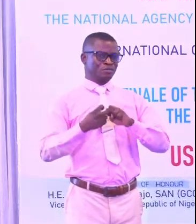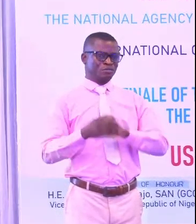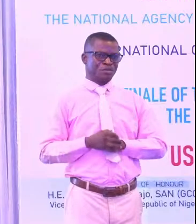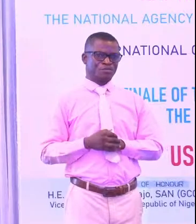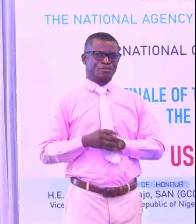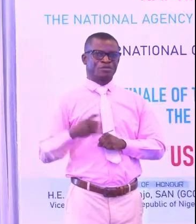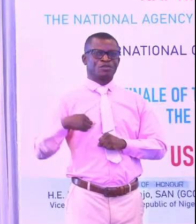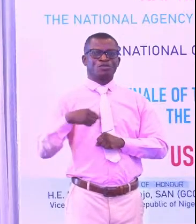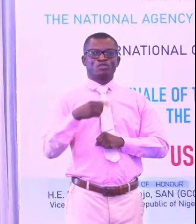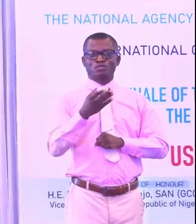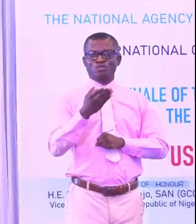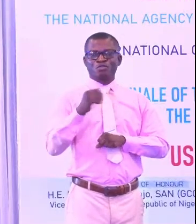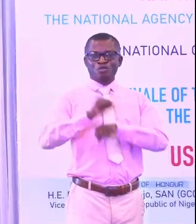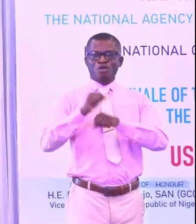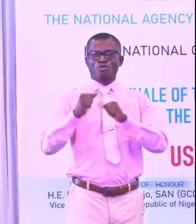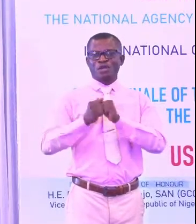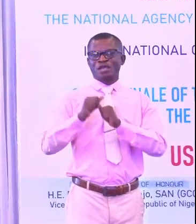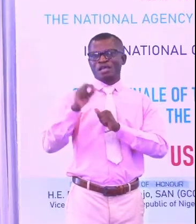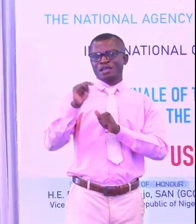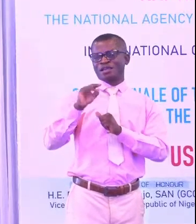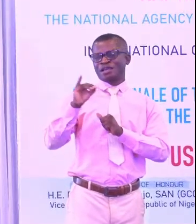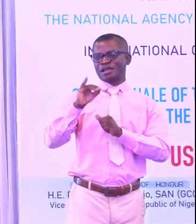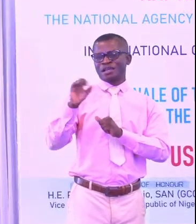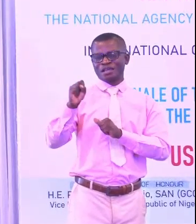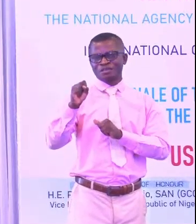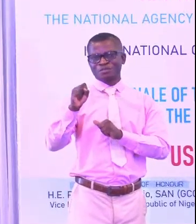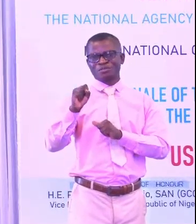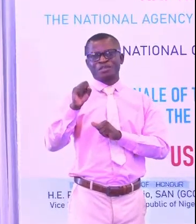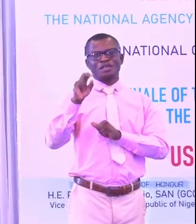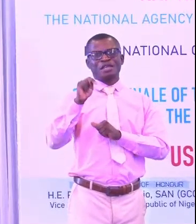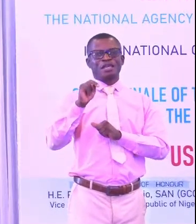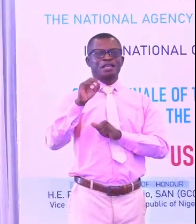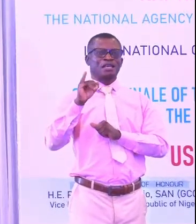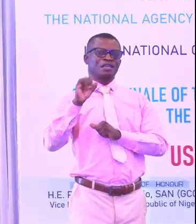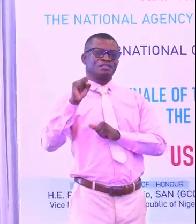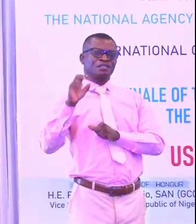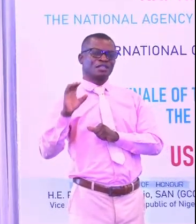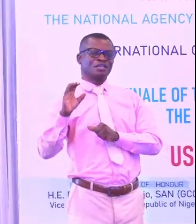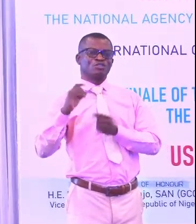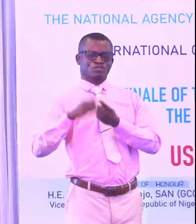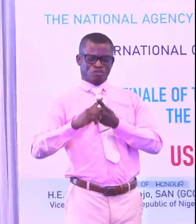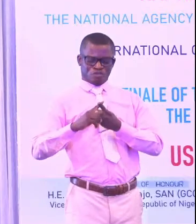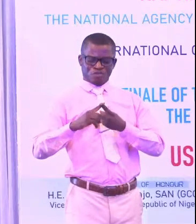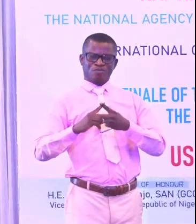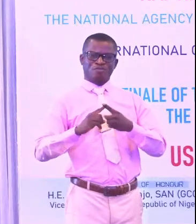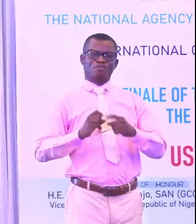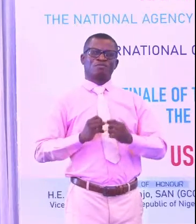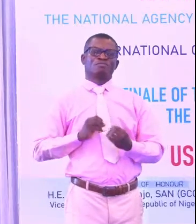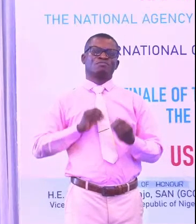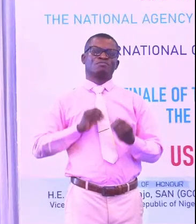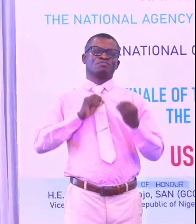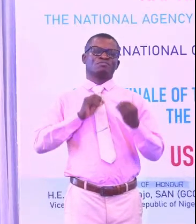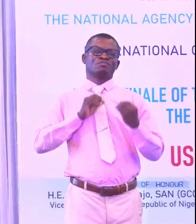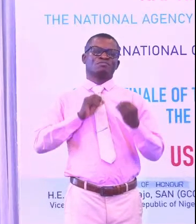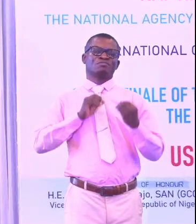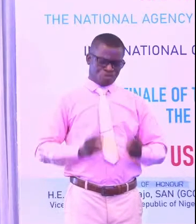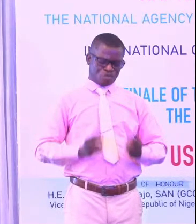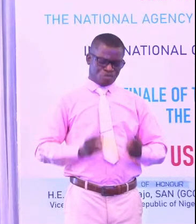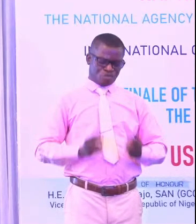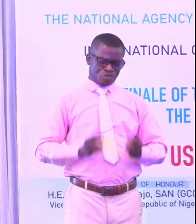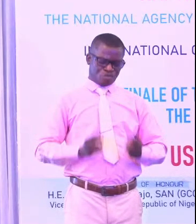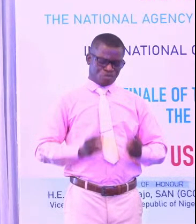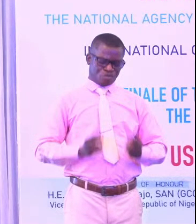We work with NIS, NCFR-MI to combat human trafficking in all its